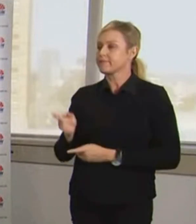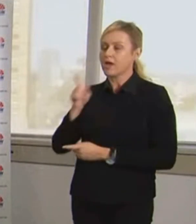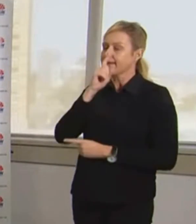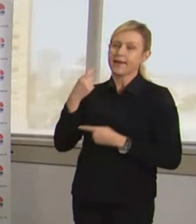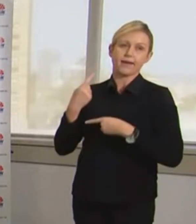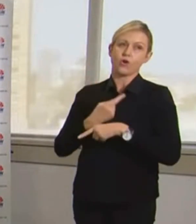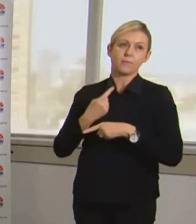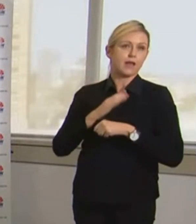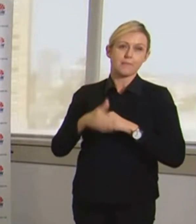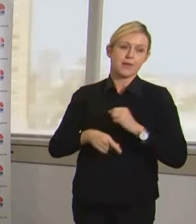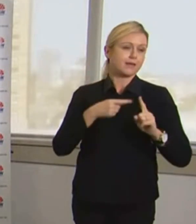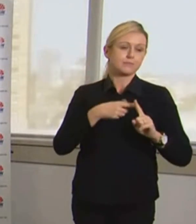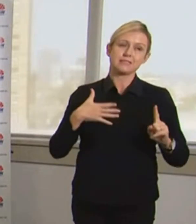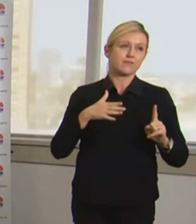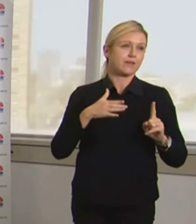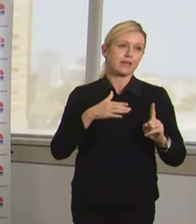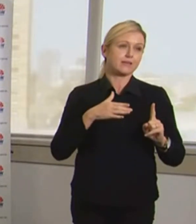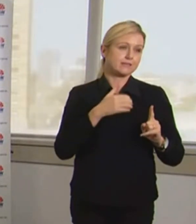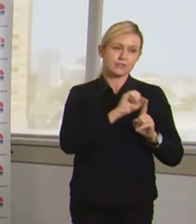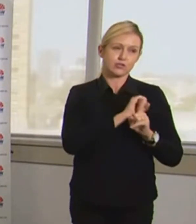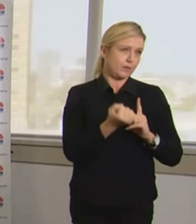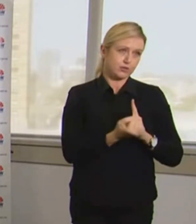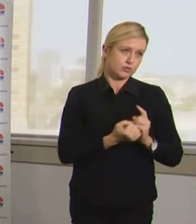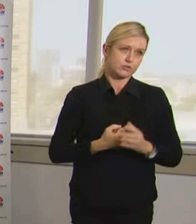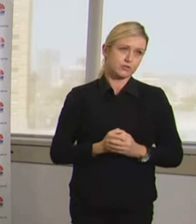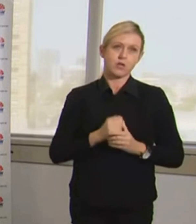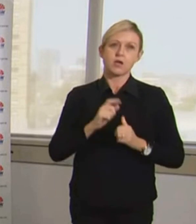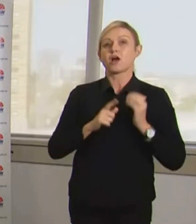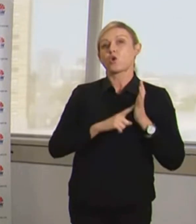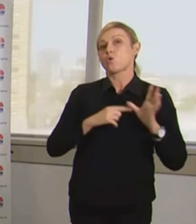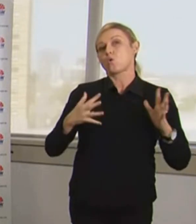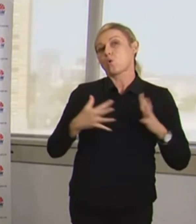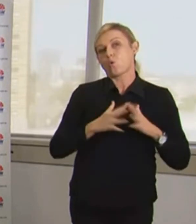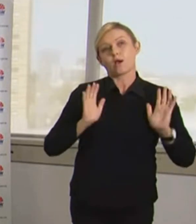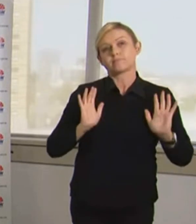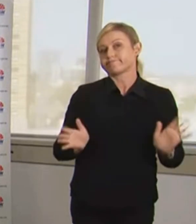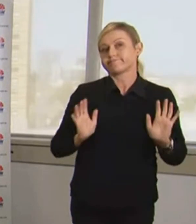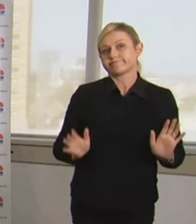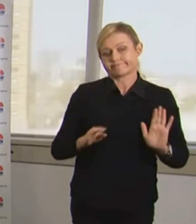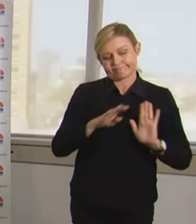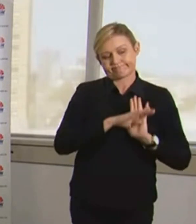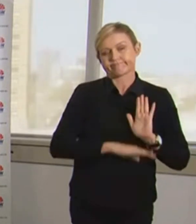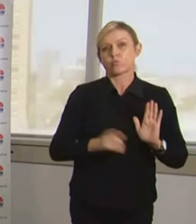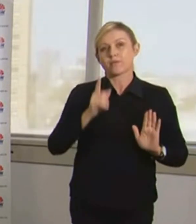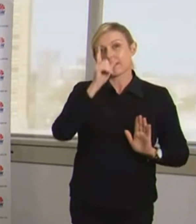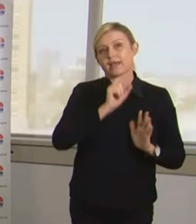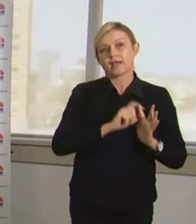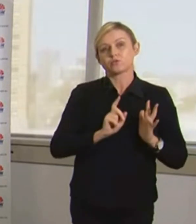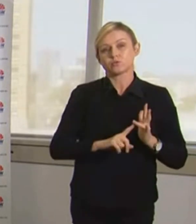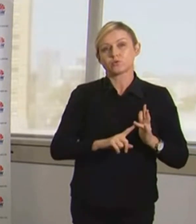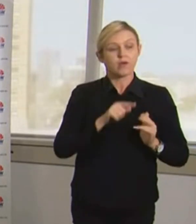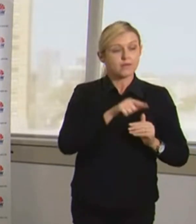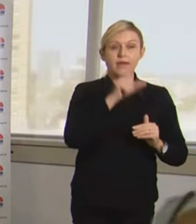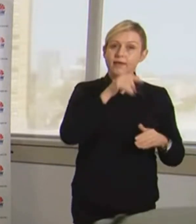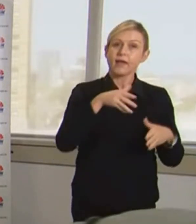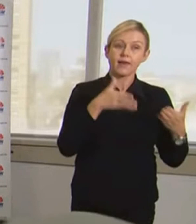I can say is that, you know, if the law is the law in the sense of what they can and can't do. They can actually go, but